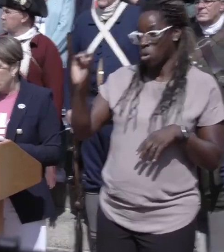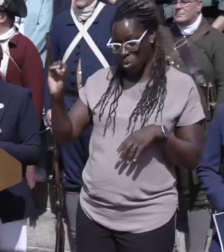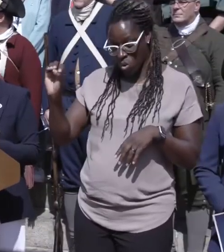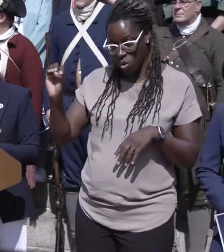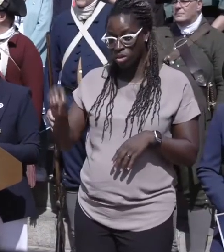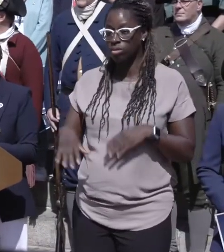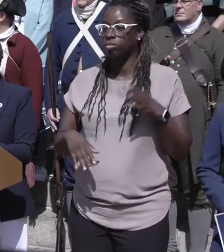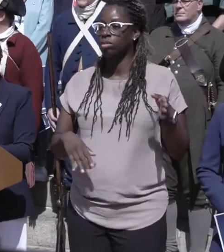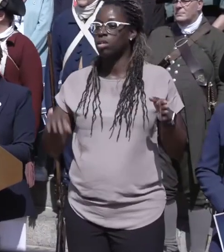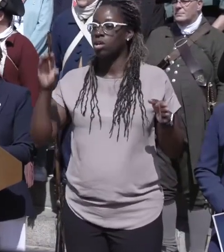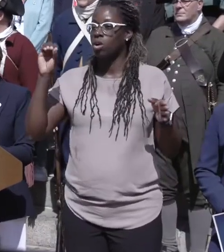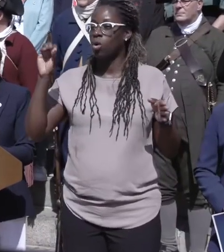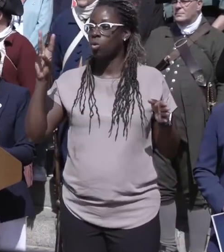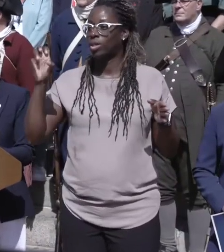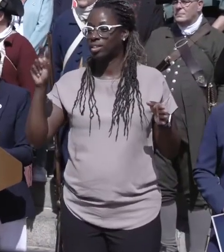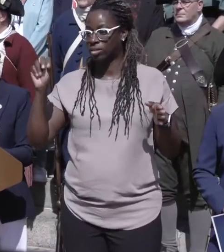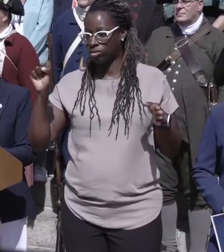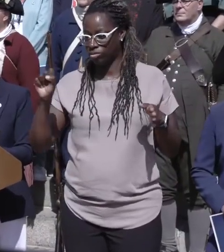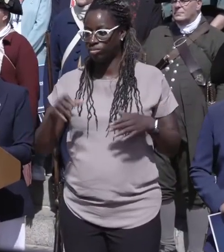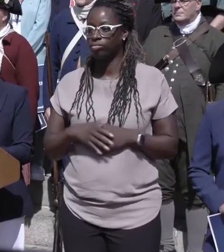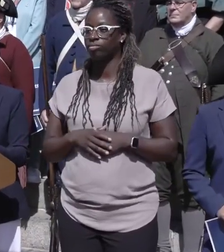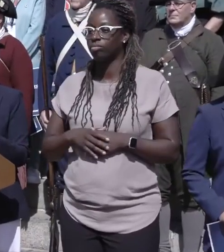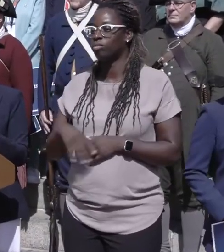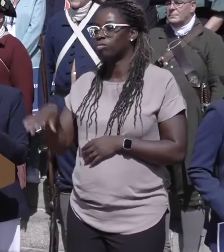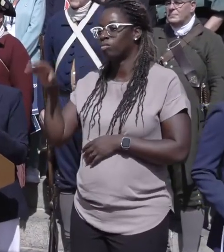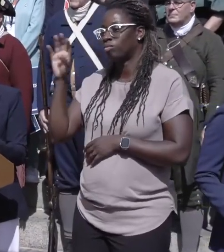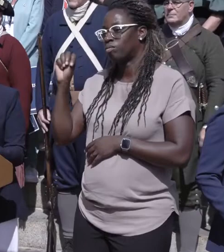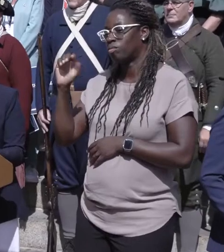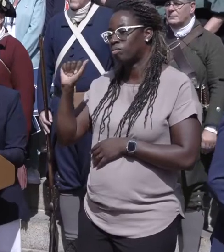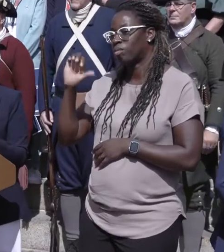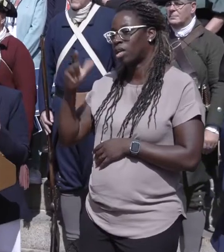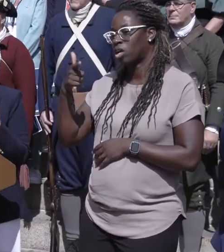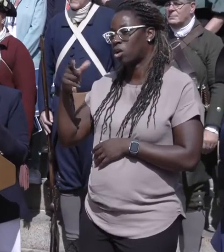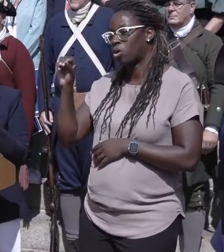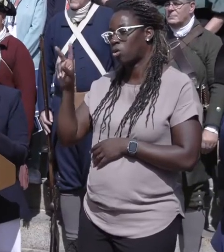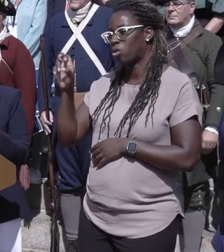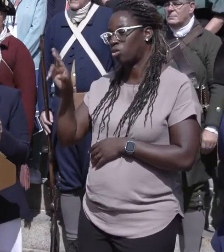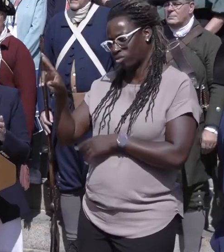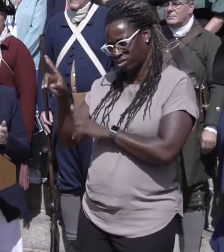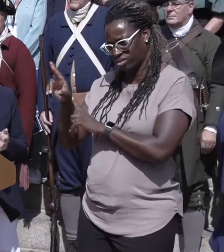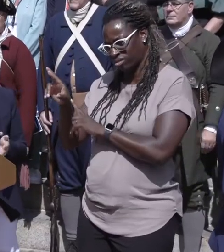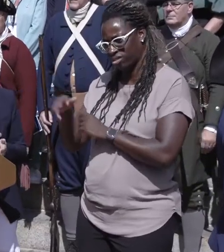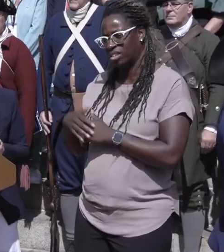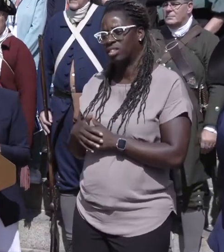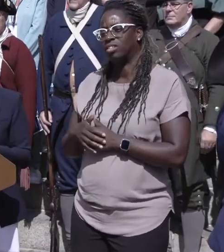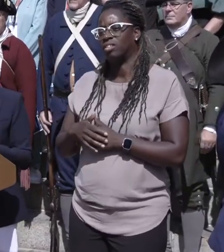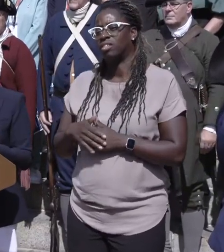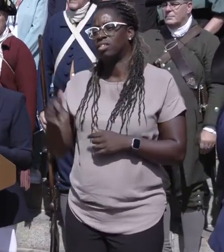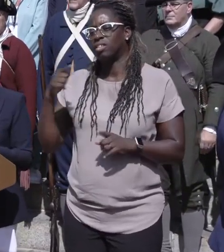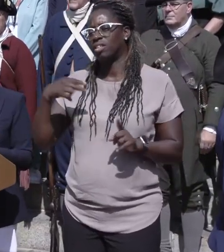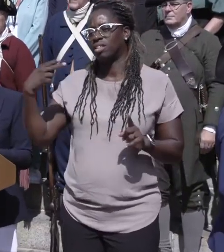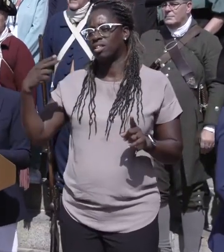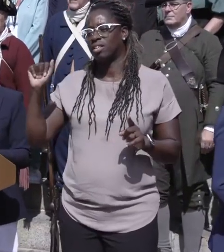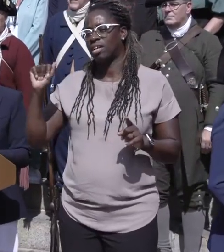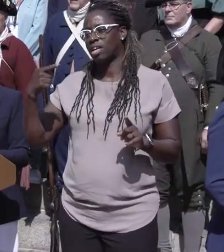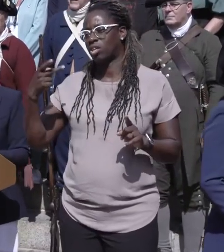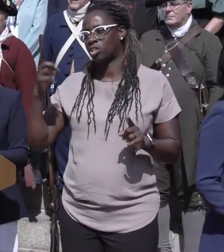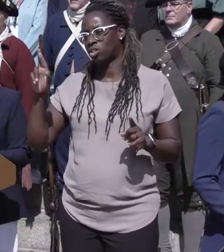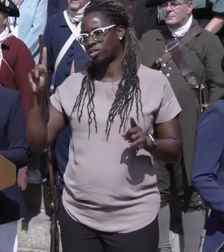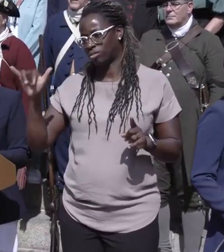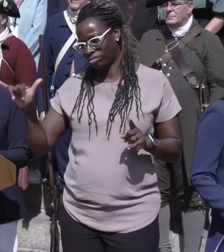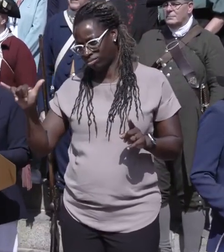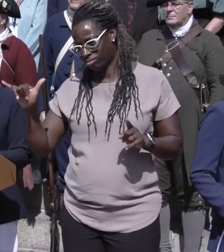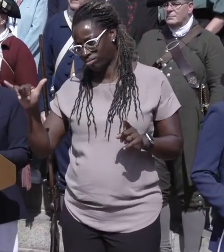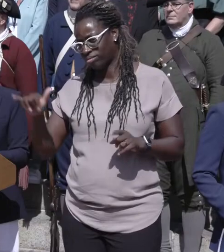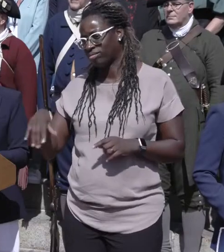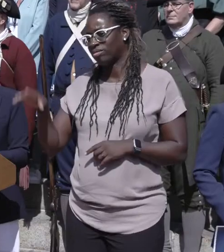Vieira, Rep. McGregor, Rep. Cataldo, Rep. Day, Rep. Machino, Rep. Haggerty, Rep. Kane,